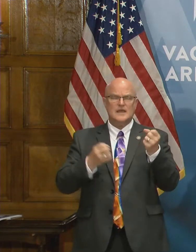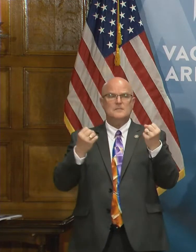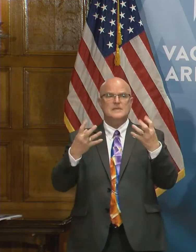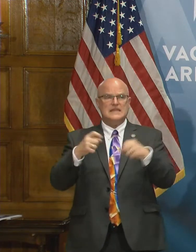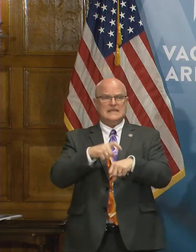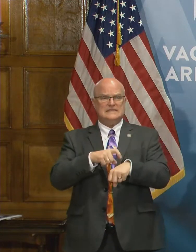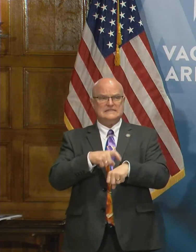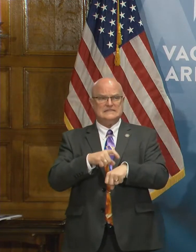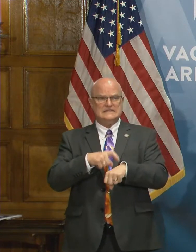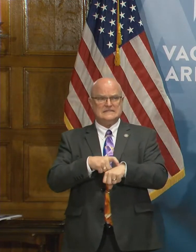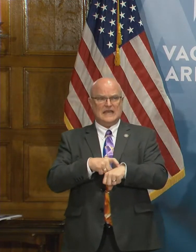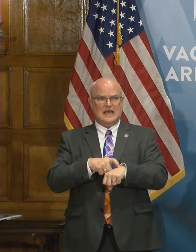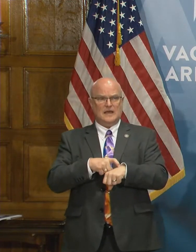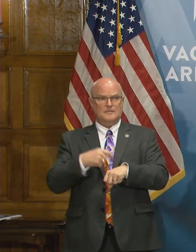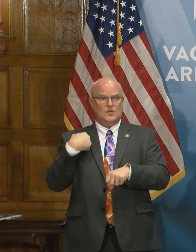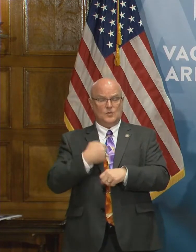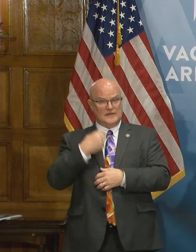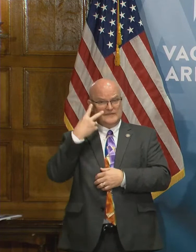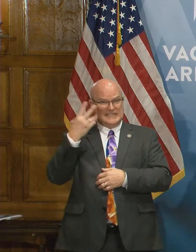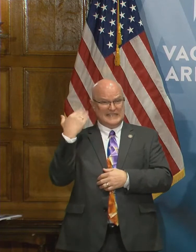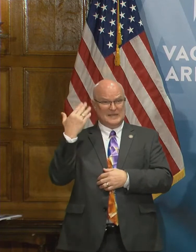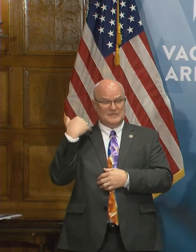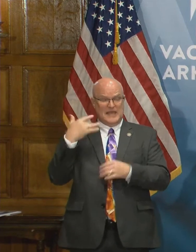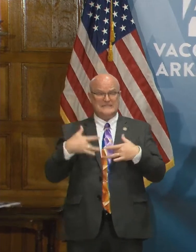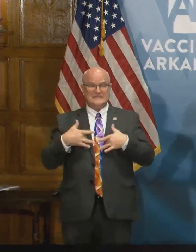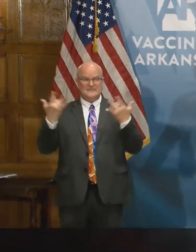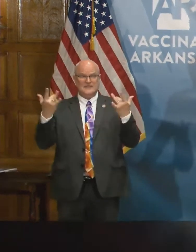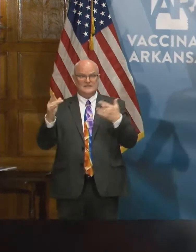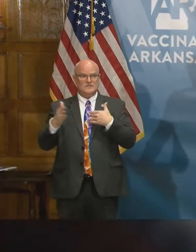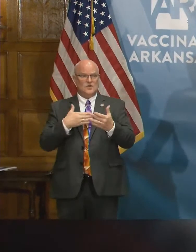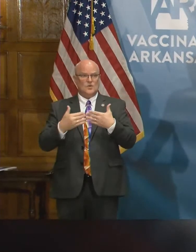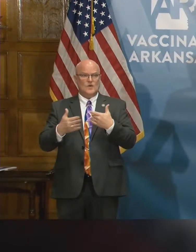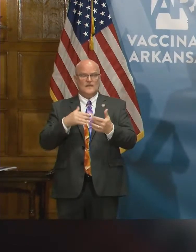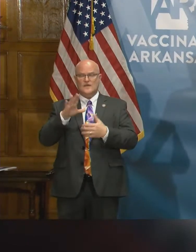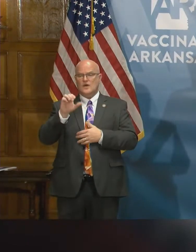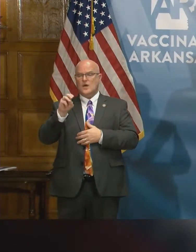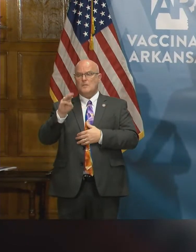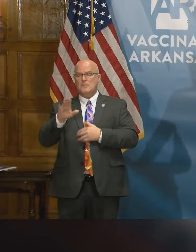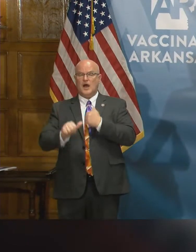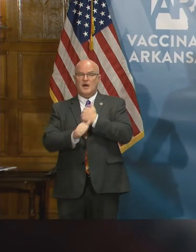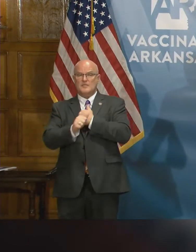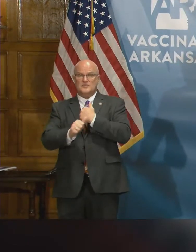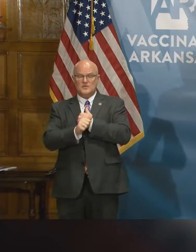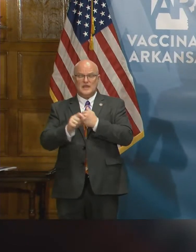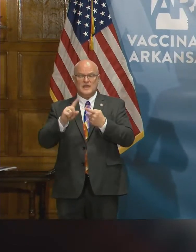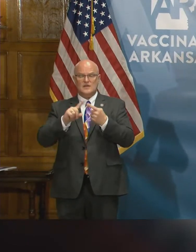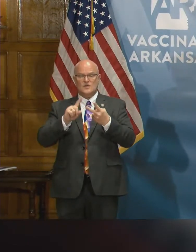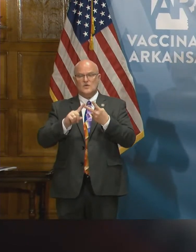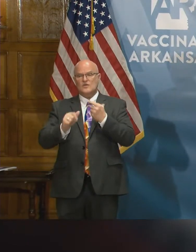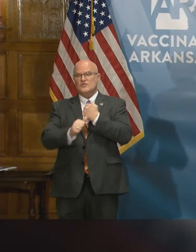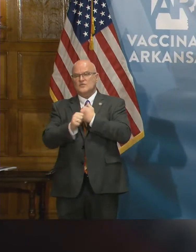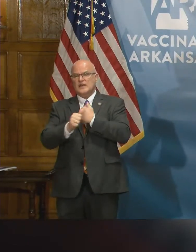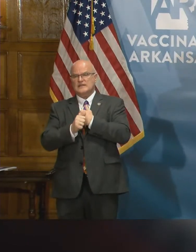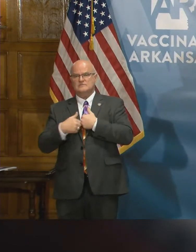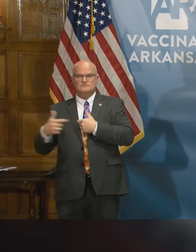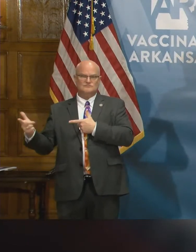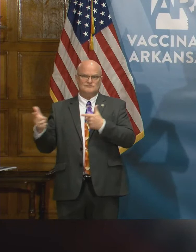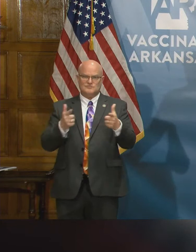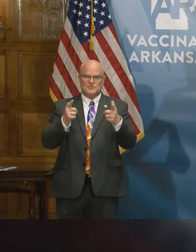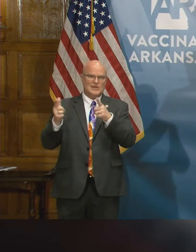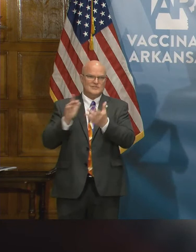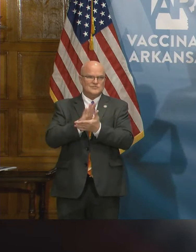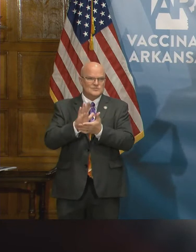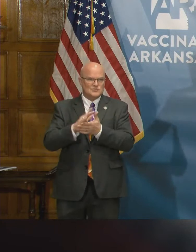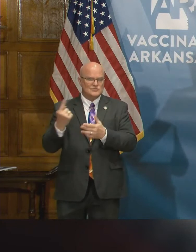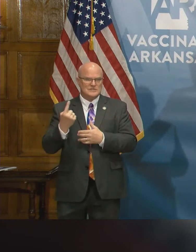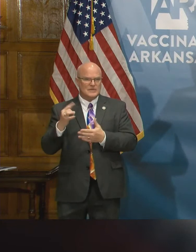of the times that we've seen in the past events where there's, bomb threats, or there have been reports of someone threatening to bring a gun to school, things like